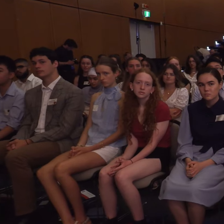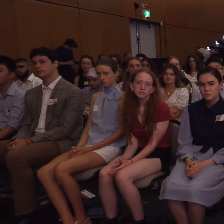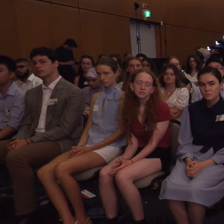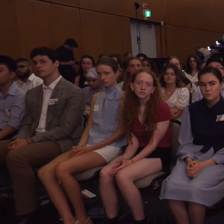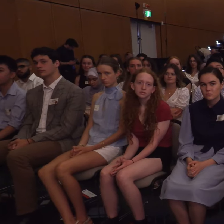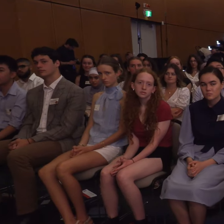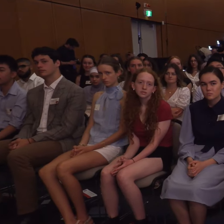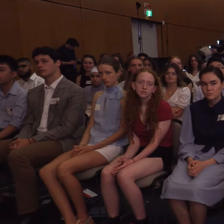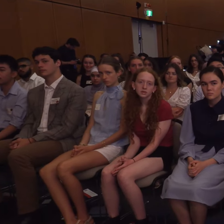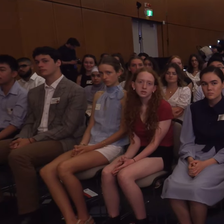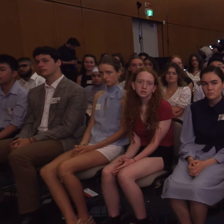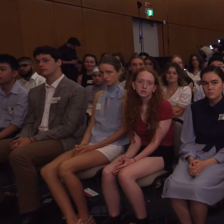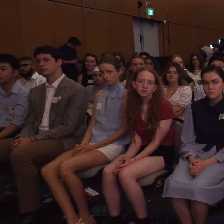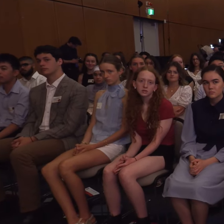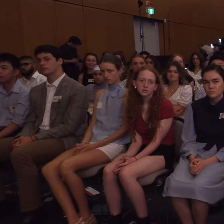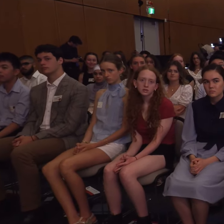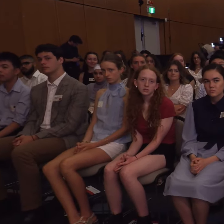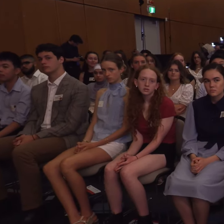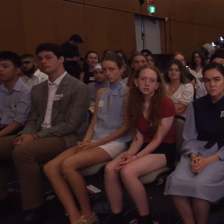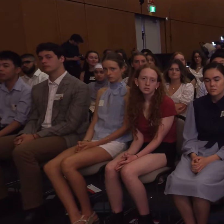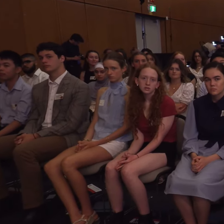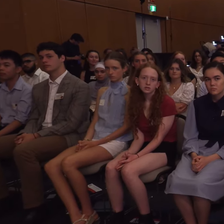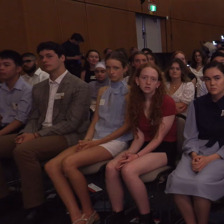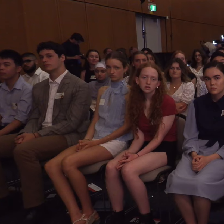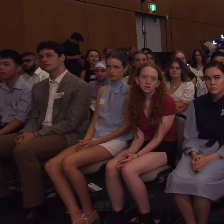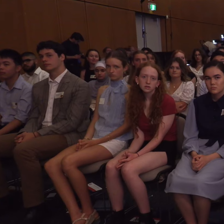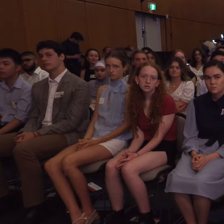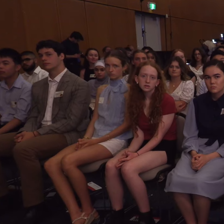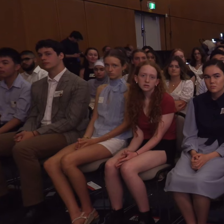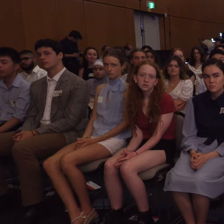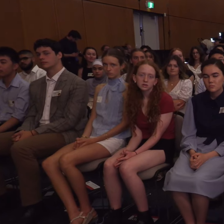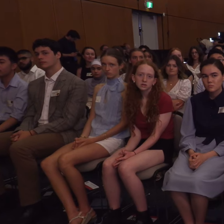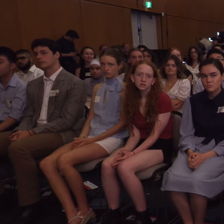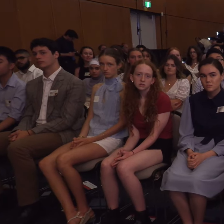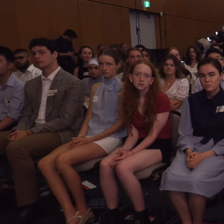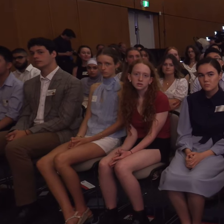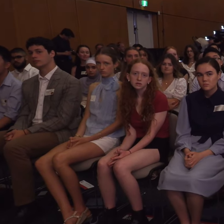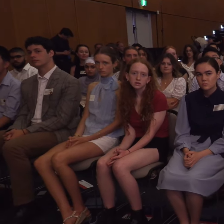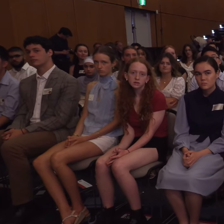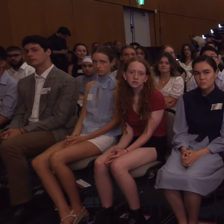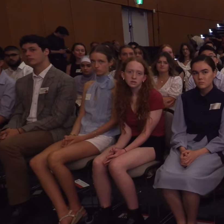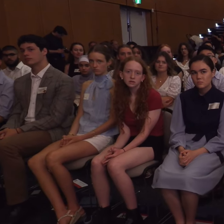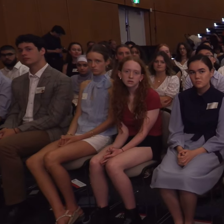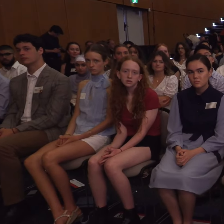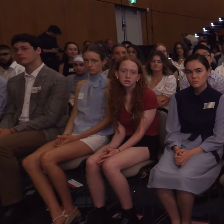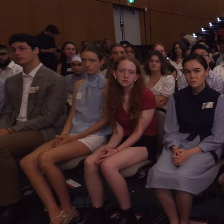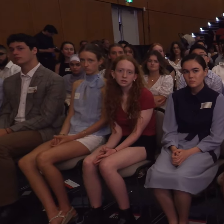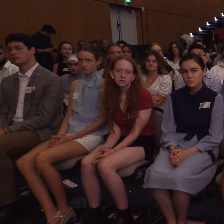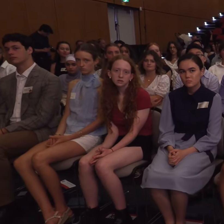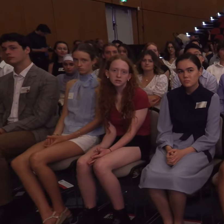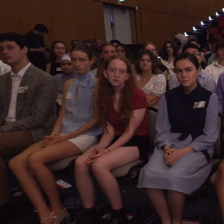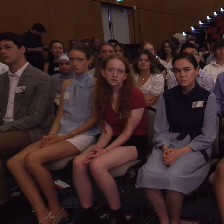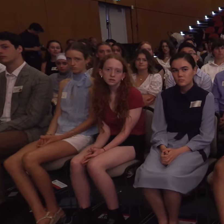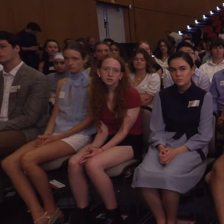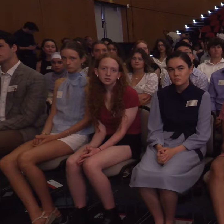see the proof, to celebrate in that proof. That dedication to your studies and commitment to doing your absolute best